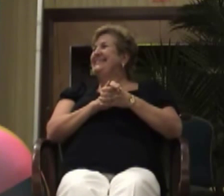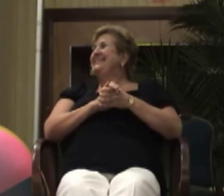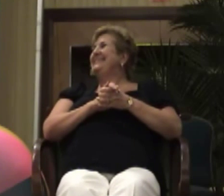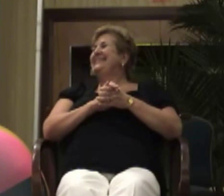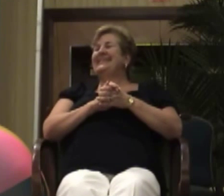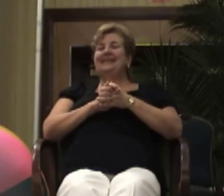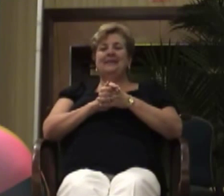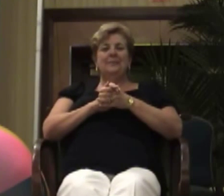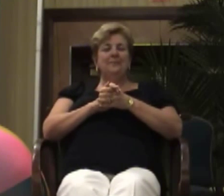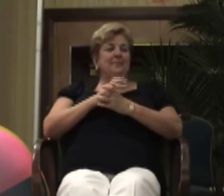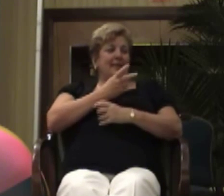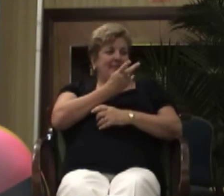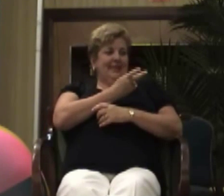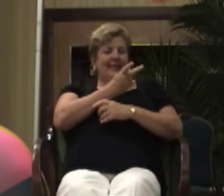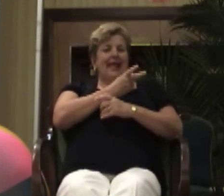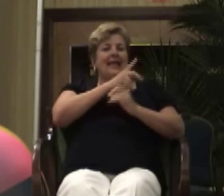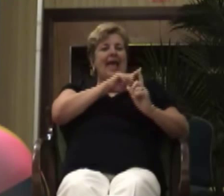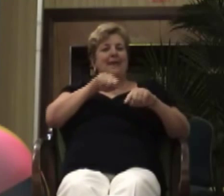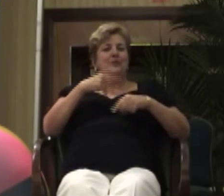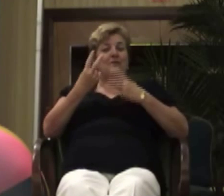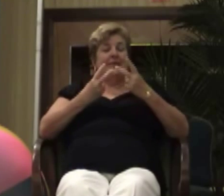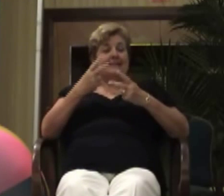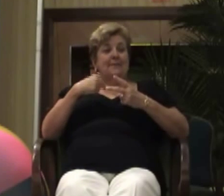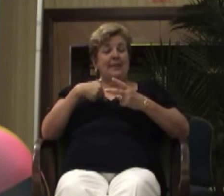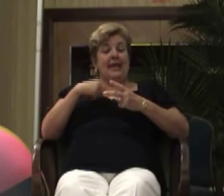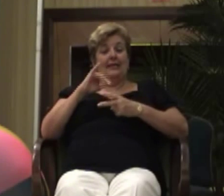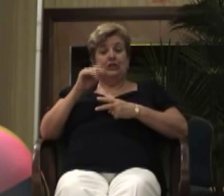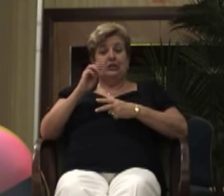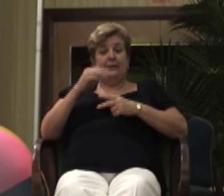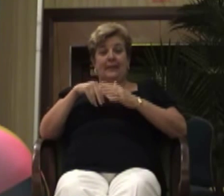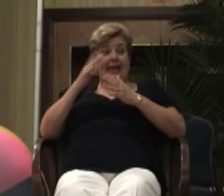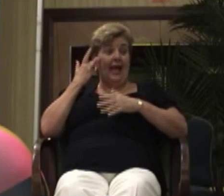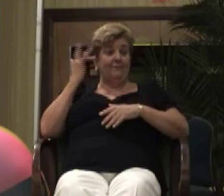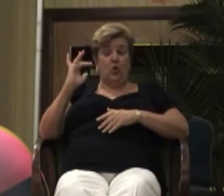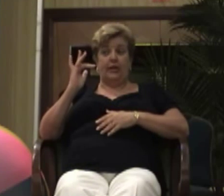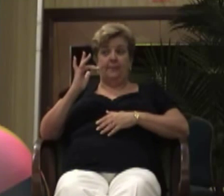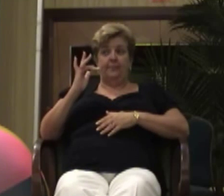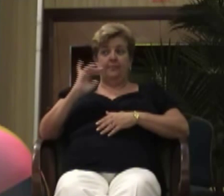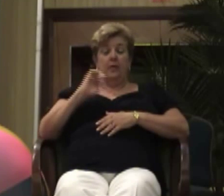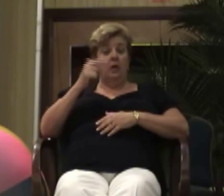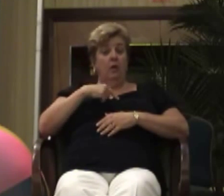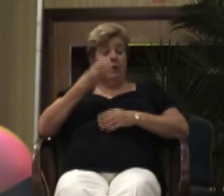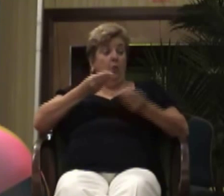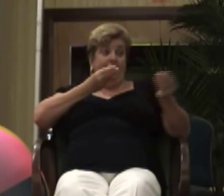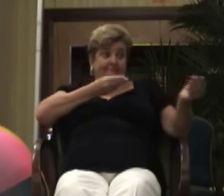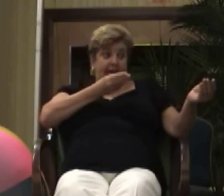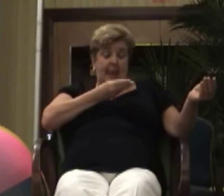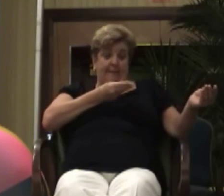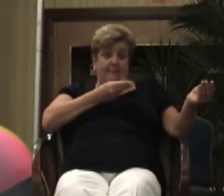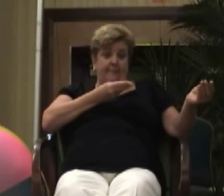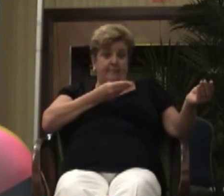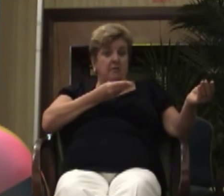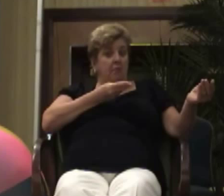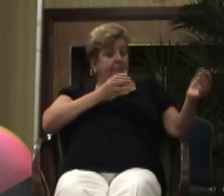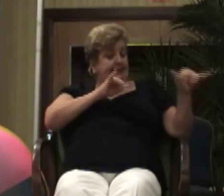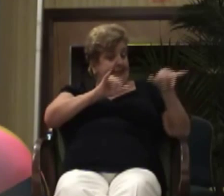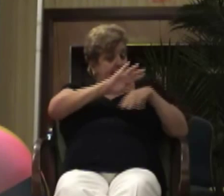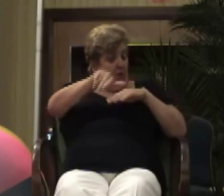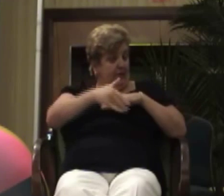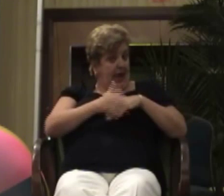They came to visit me and Jim in California. We fed them. We put them up. I took them everywhere.